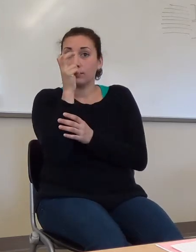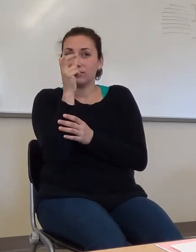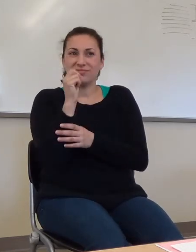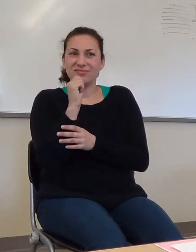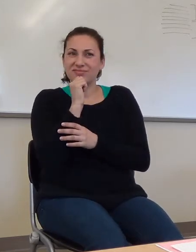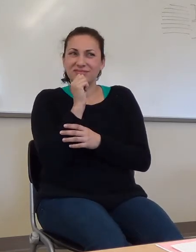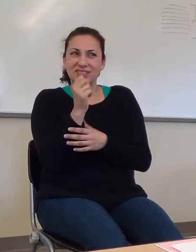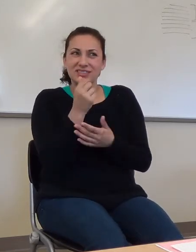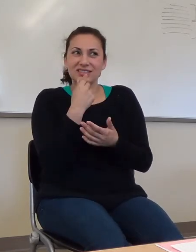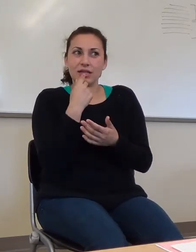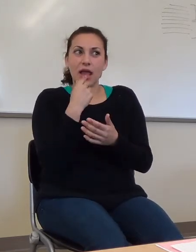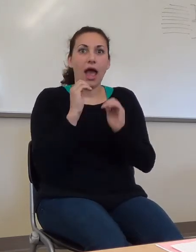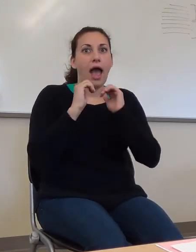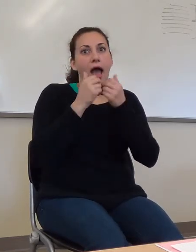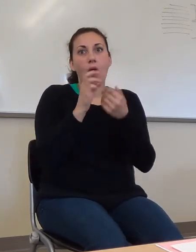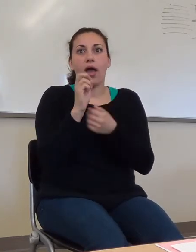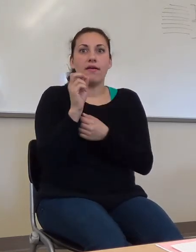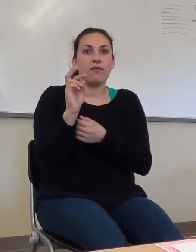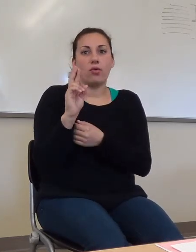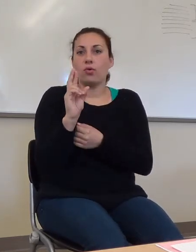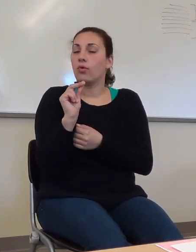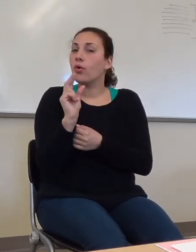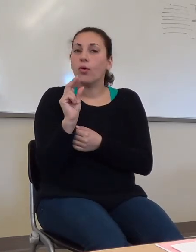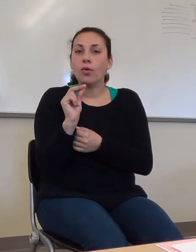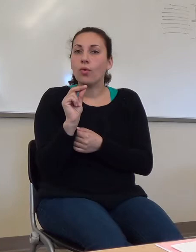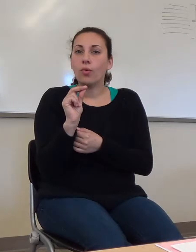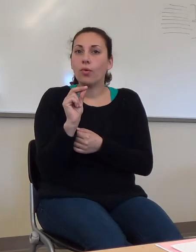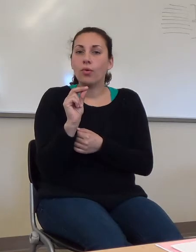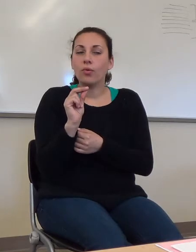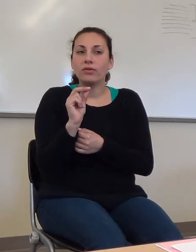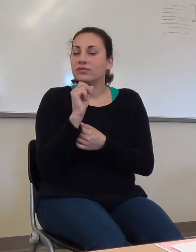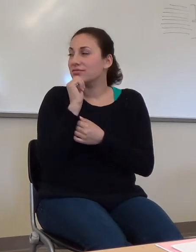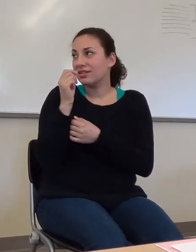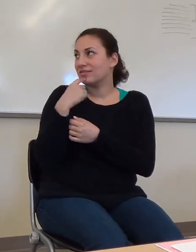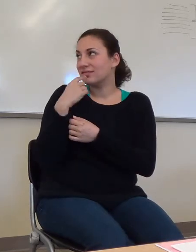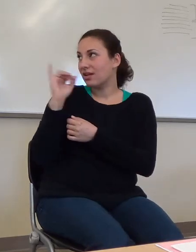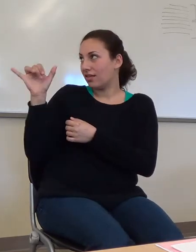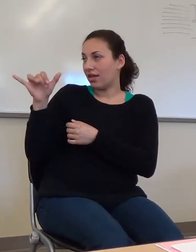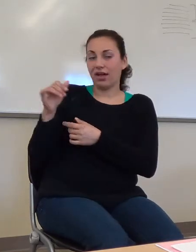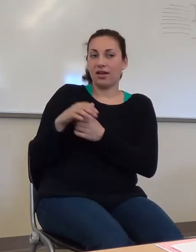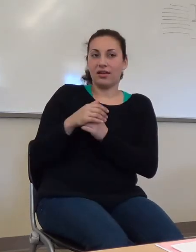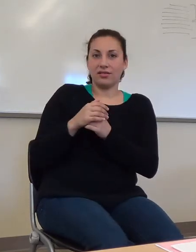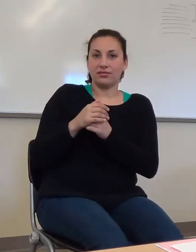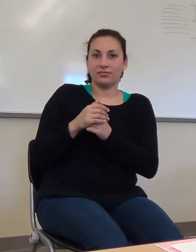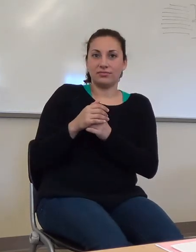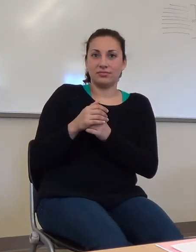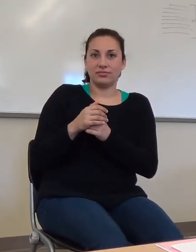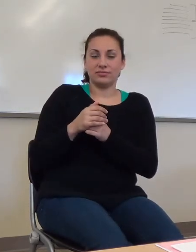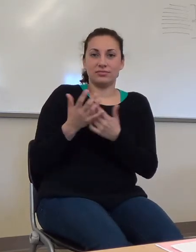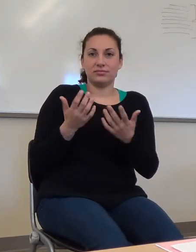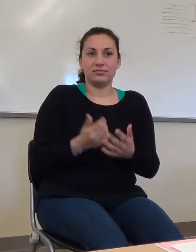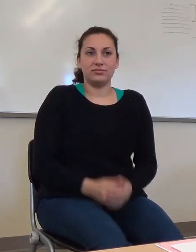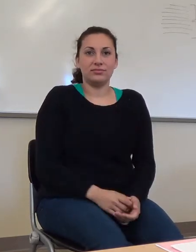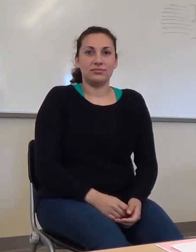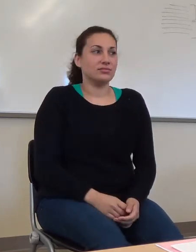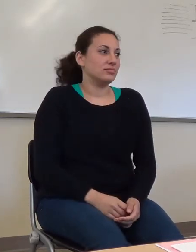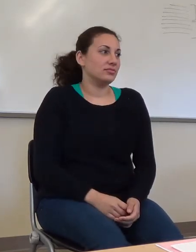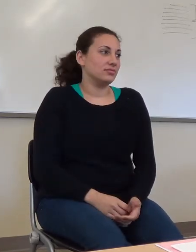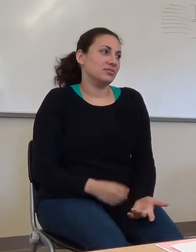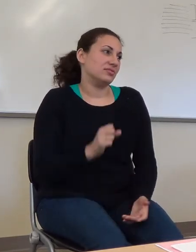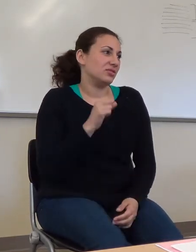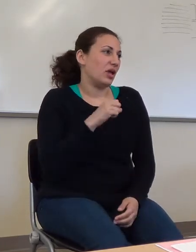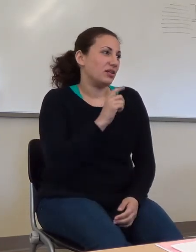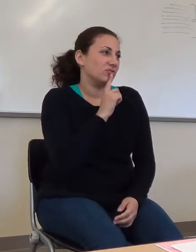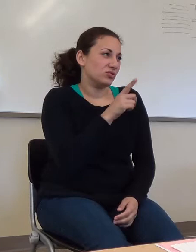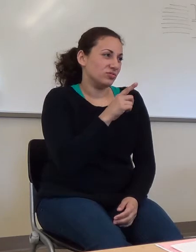say, however, the palm tree is something else, and then go on to talk about it. So so we're pretty